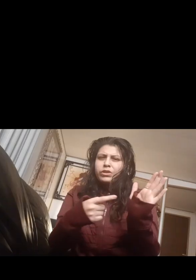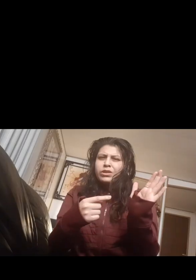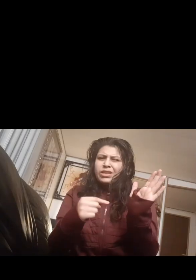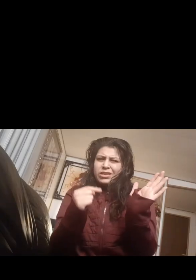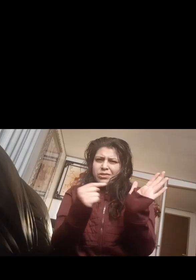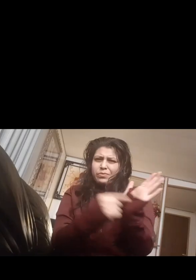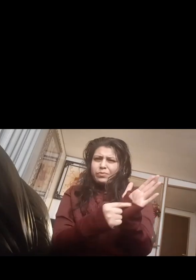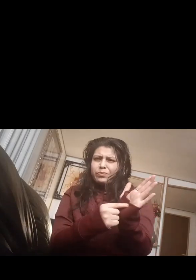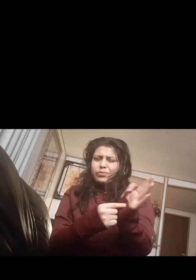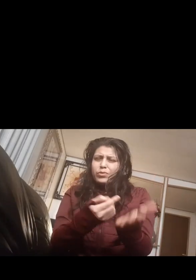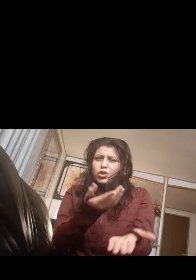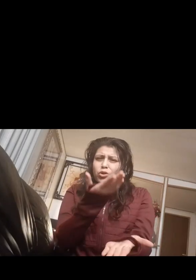Check out the topic.